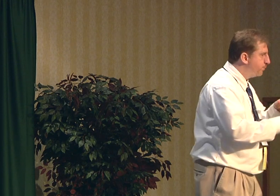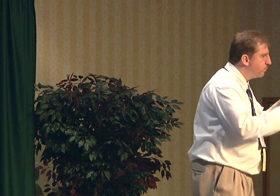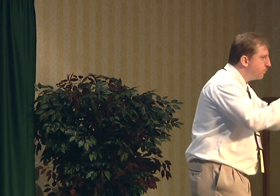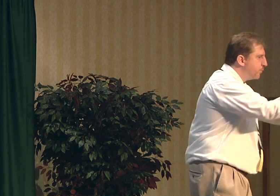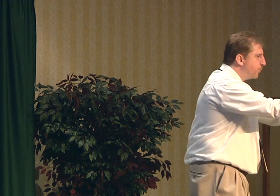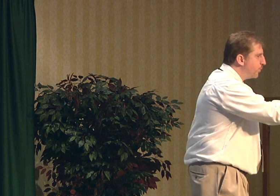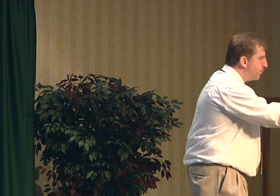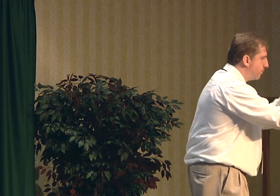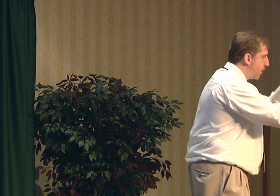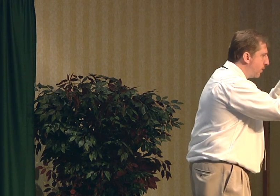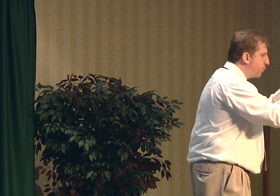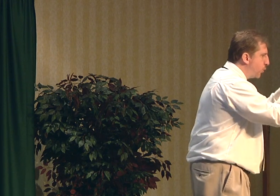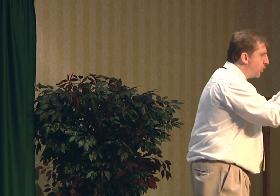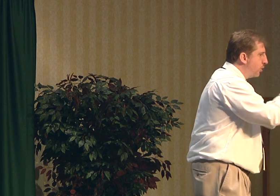at the admissions desk. So